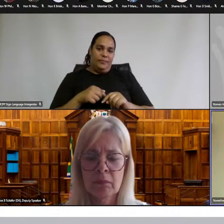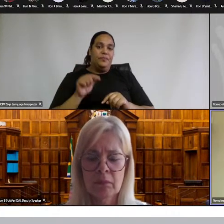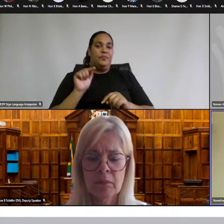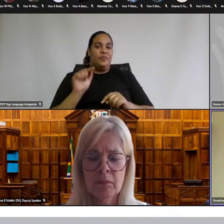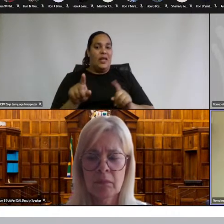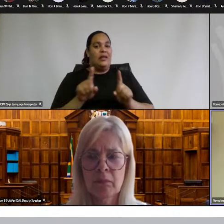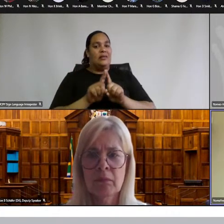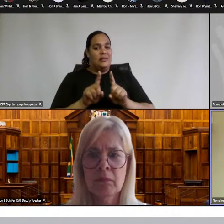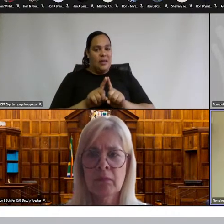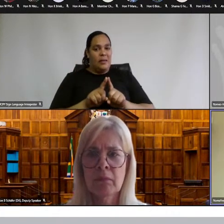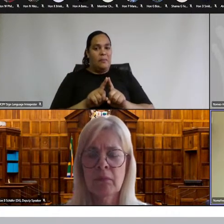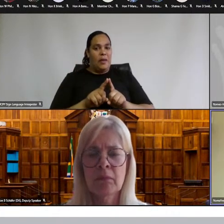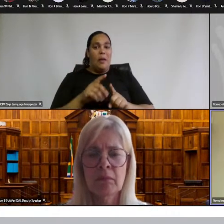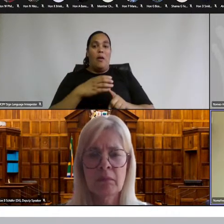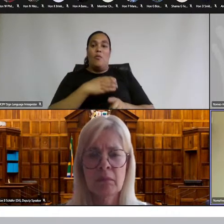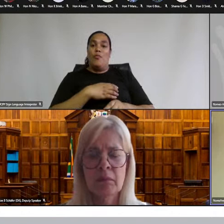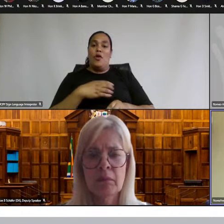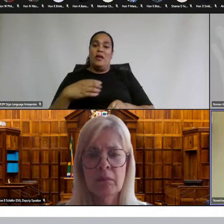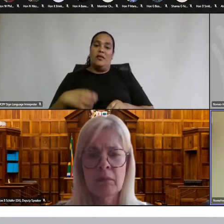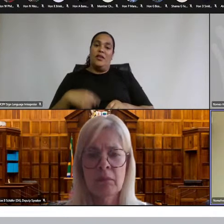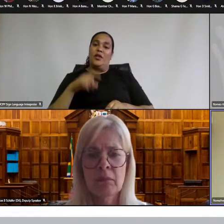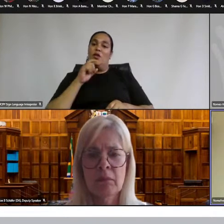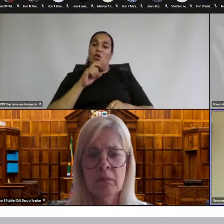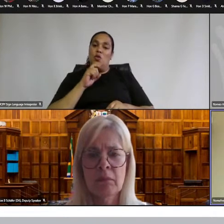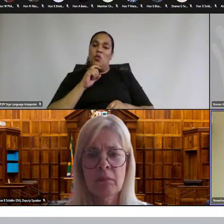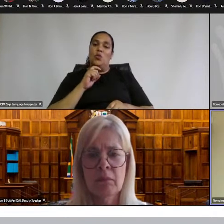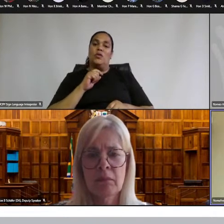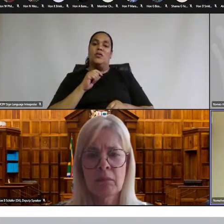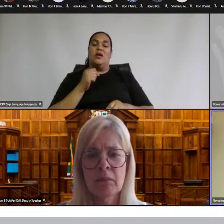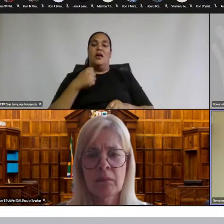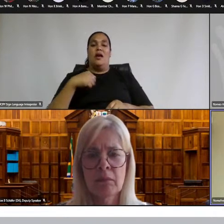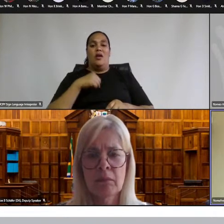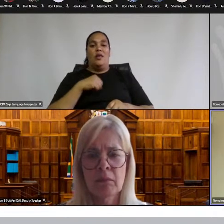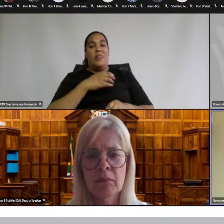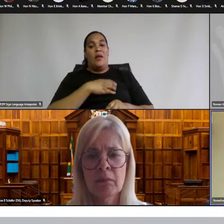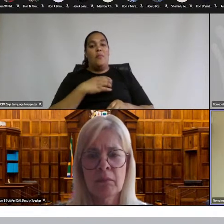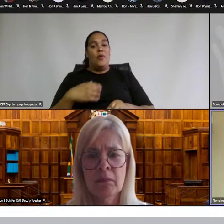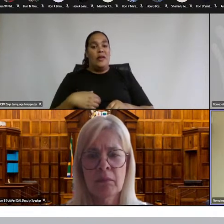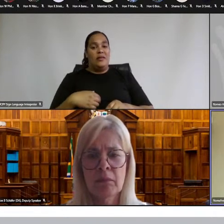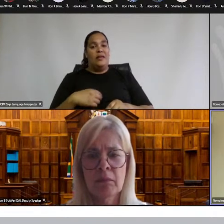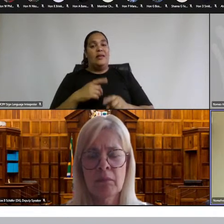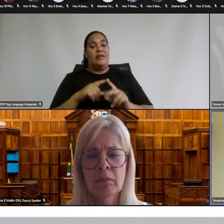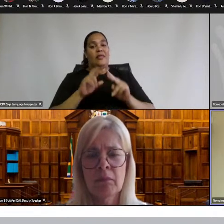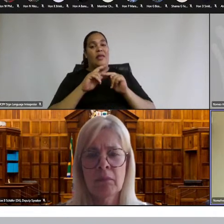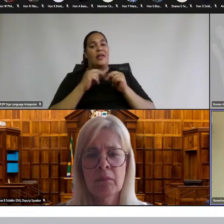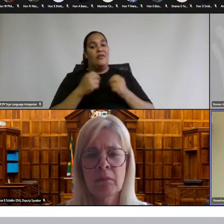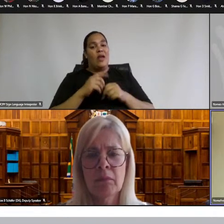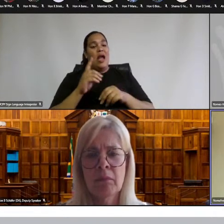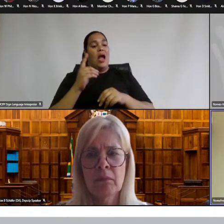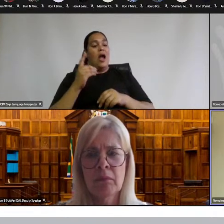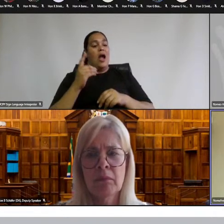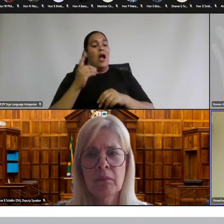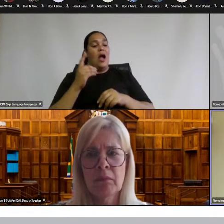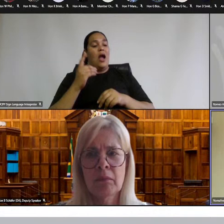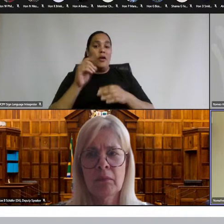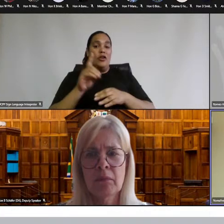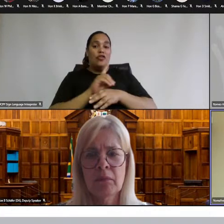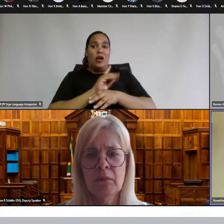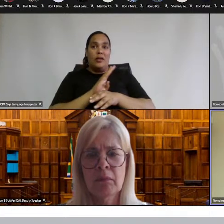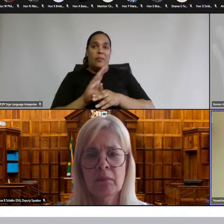even the president will use our data, the president or even the national, our data from the Sentinel and